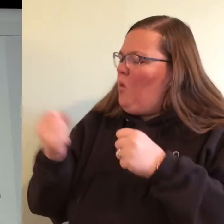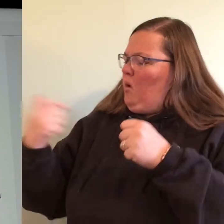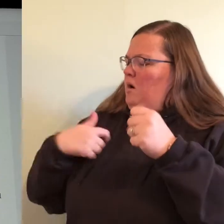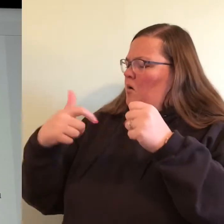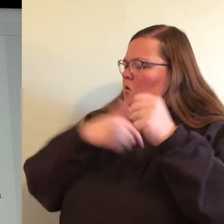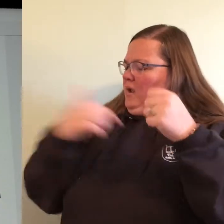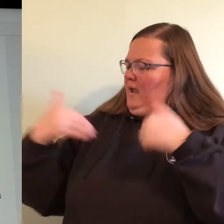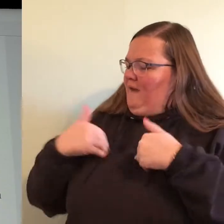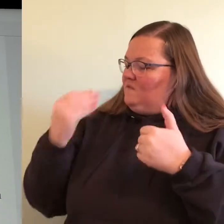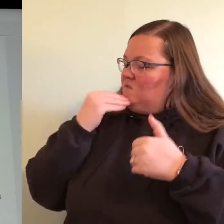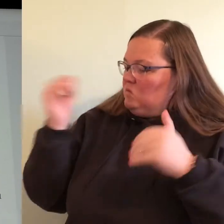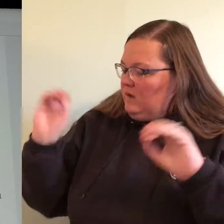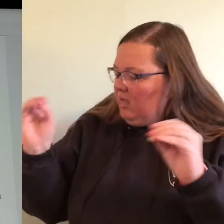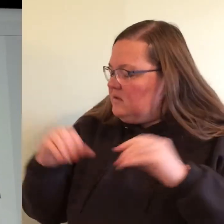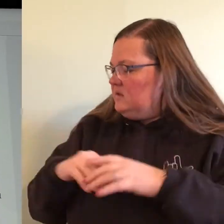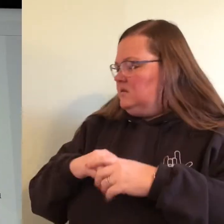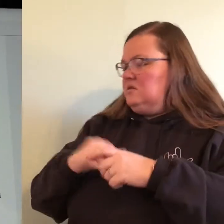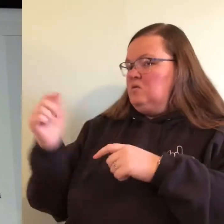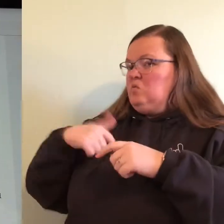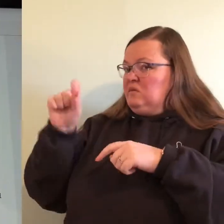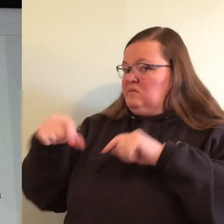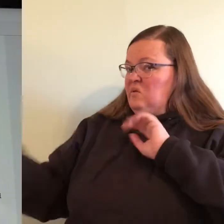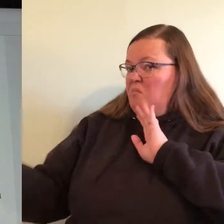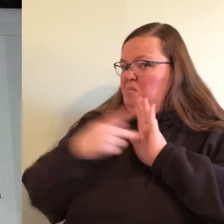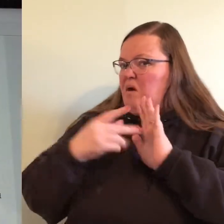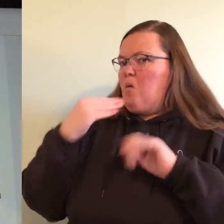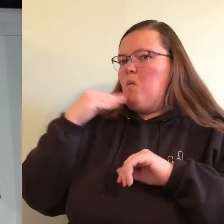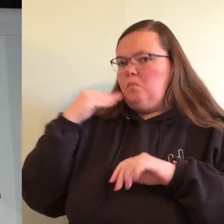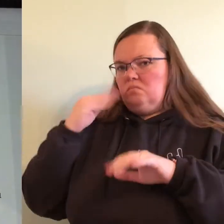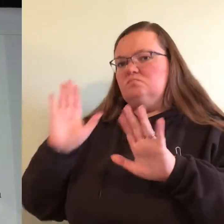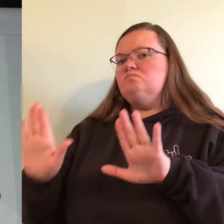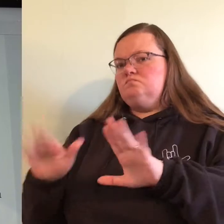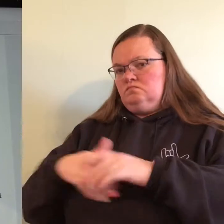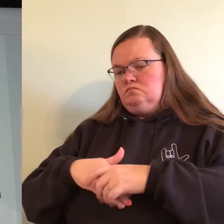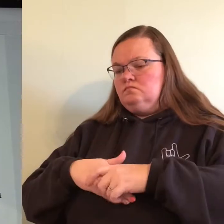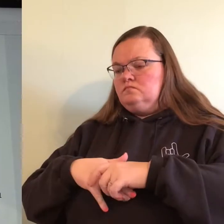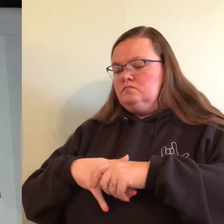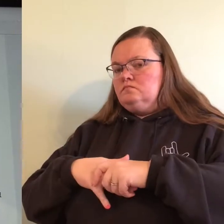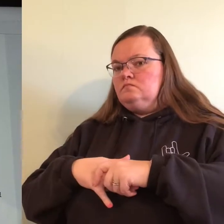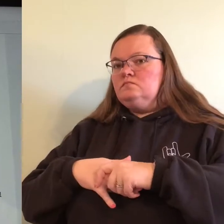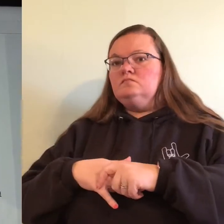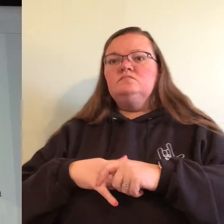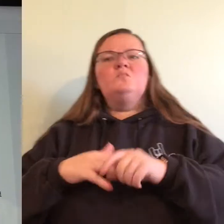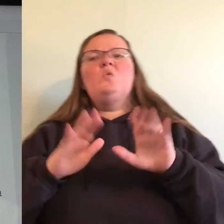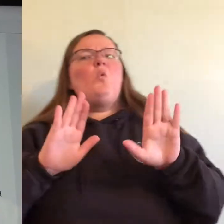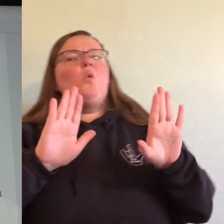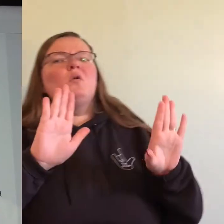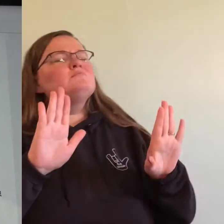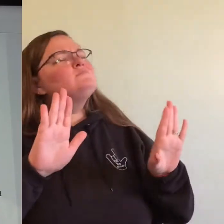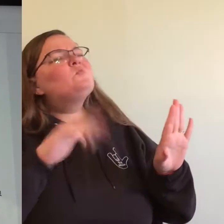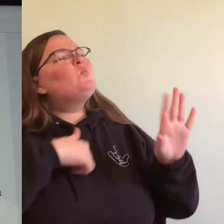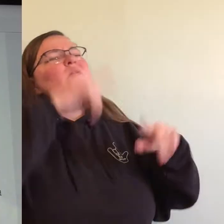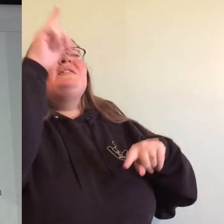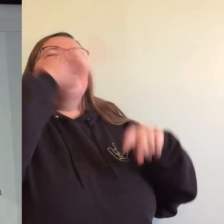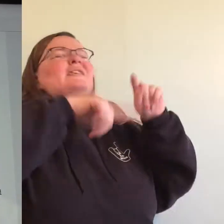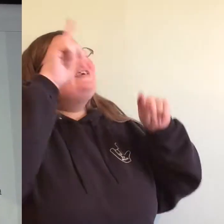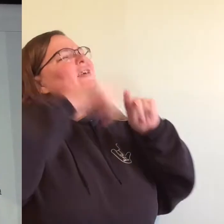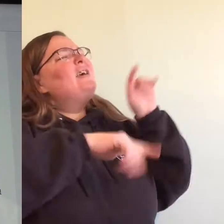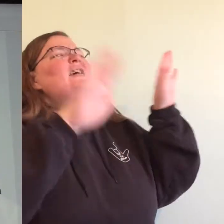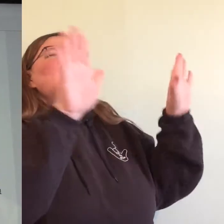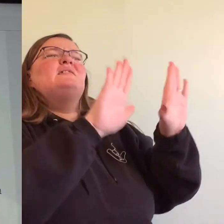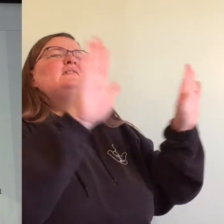every minute, and we've brought nothing to eat. We're just about going home. What about just going home?" "Oh, but can't